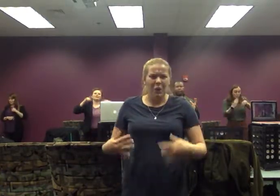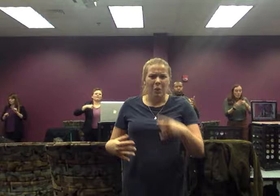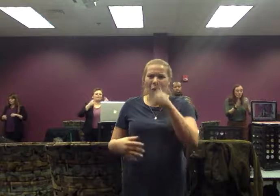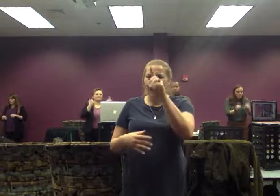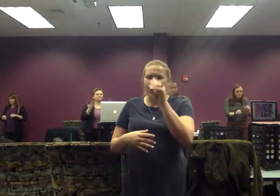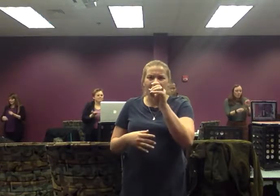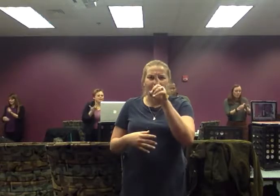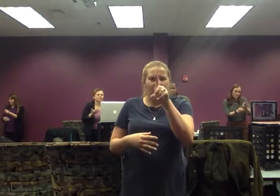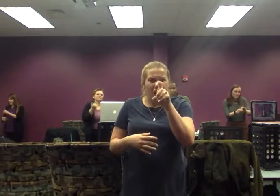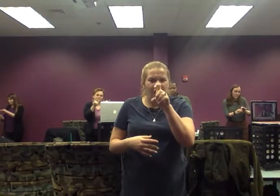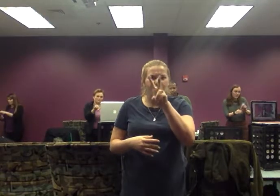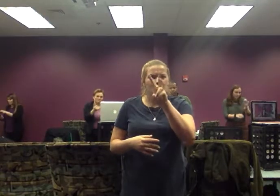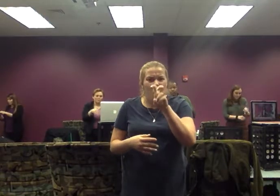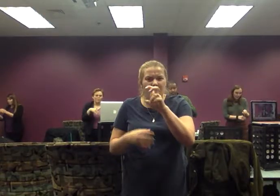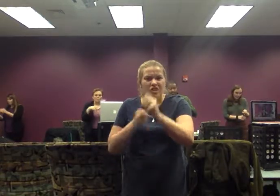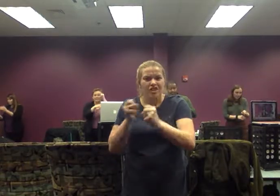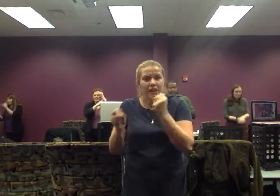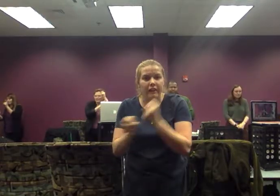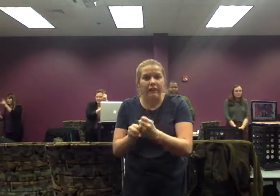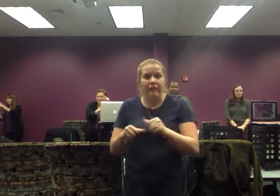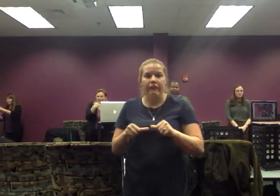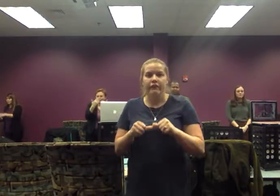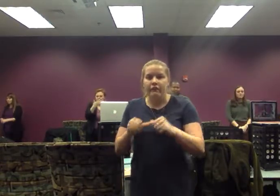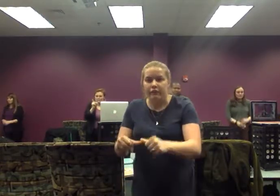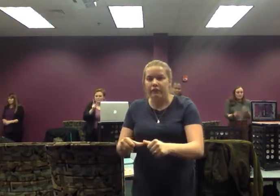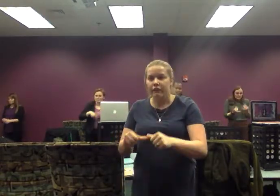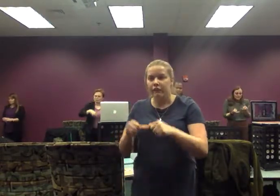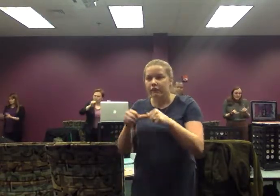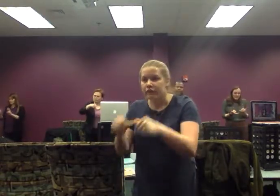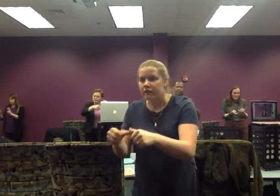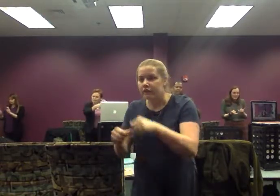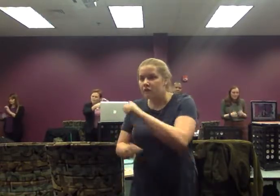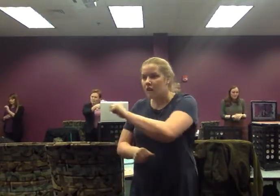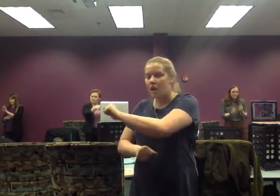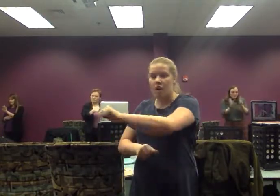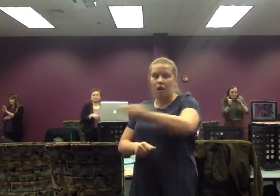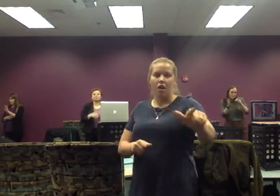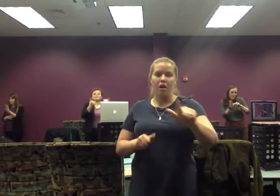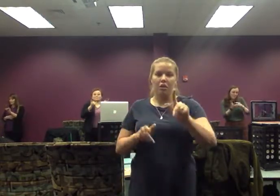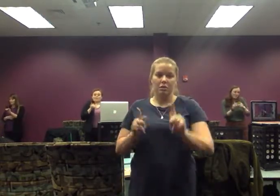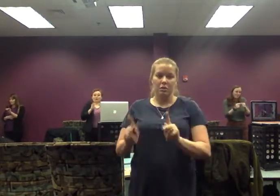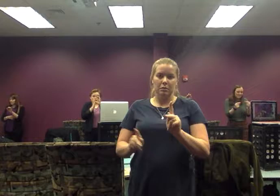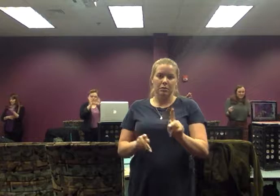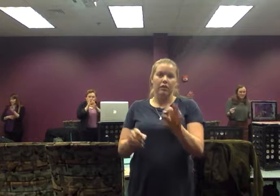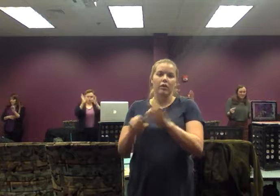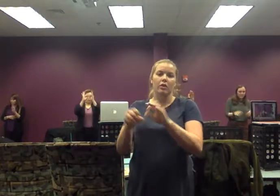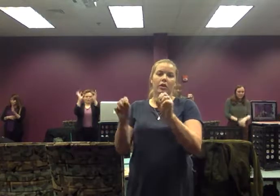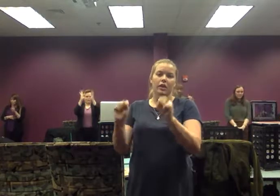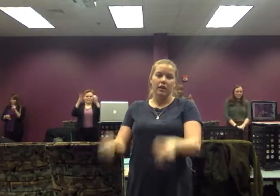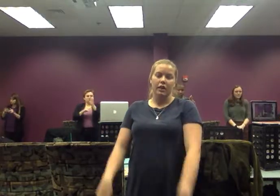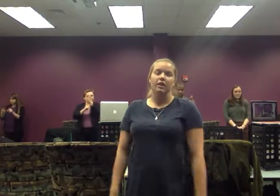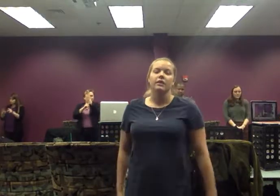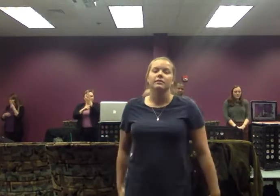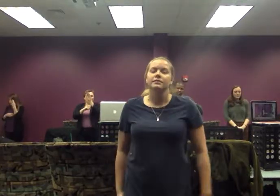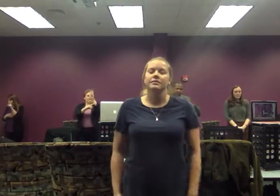that means of, by, and for the people now has a different meaning. What does it? Aren't there still attitudes